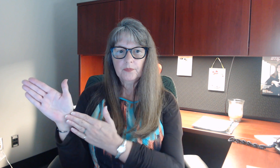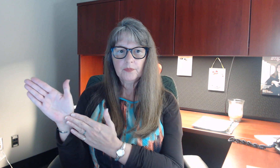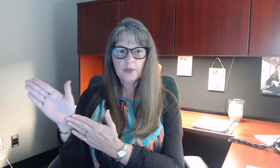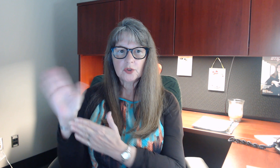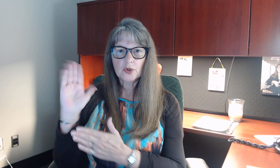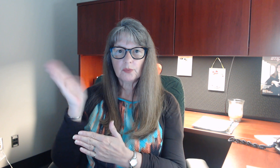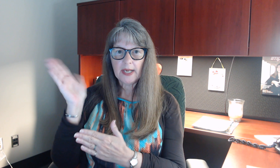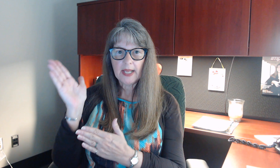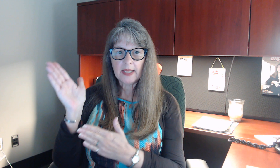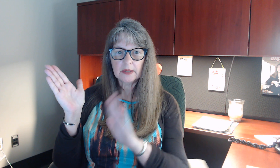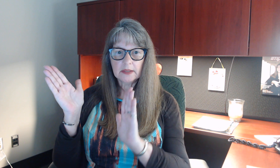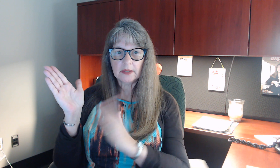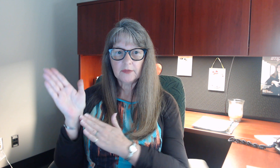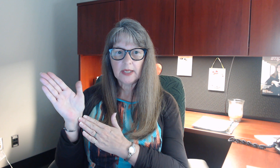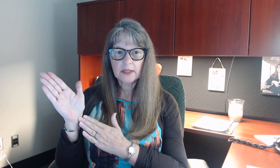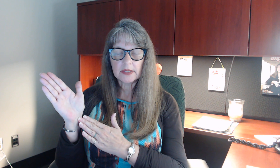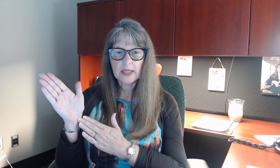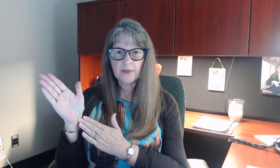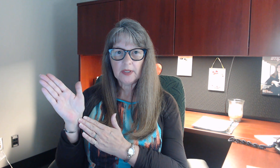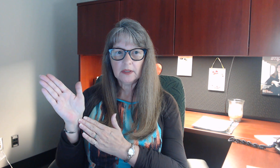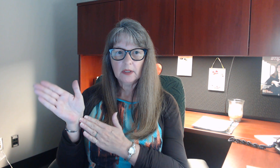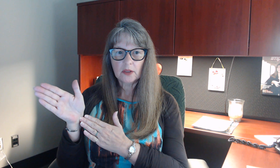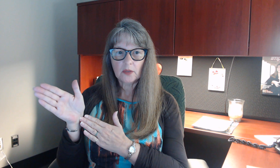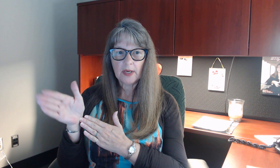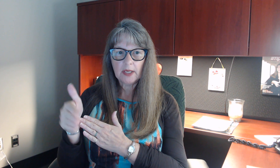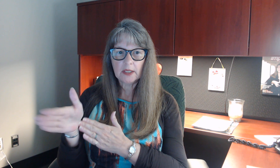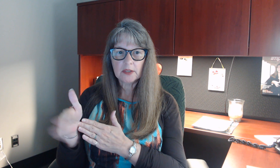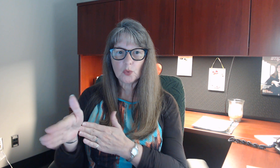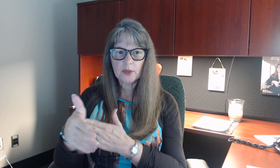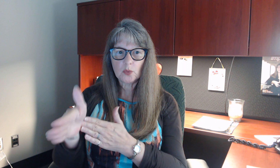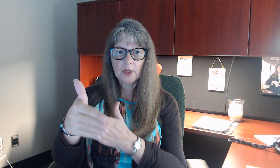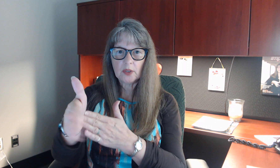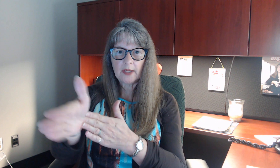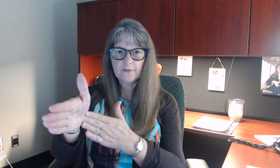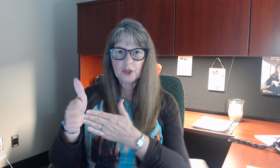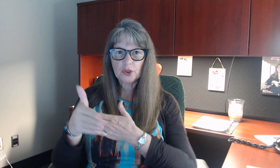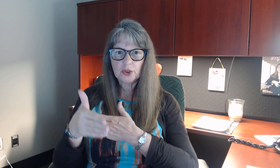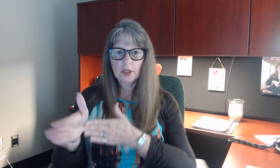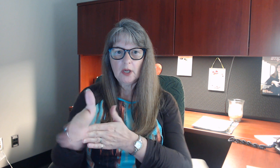This is your right hand. Left hand does nothing. The right hand is going to wiggle like a fish.